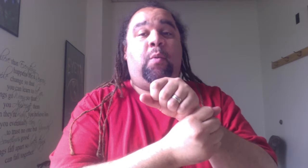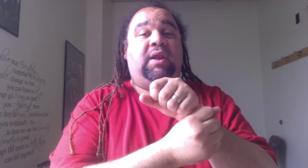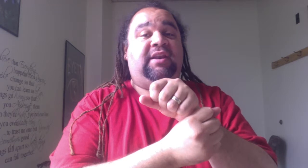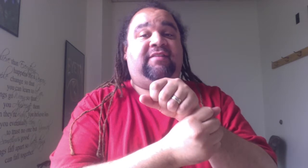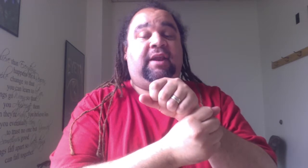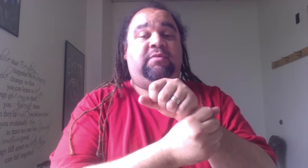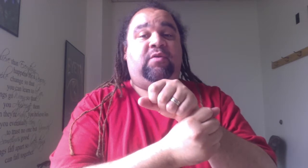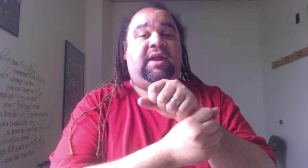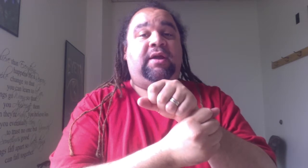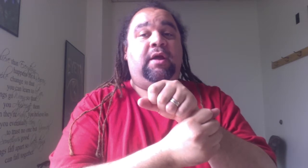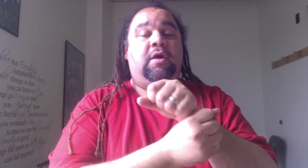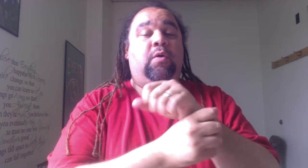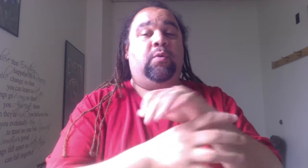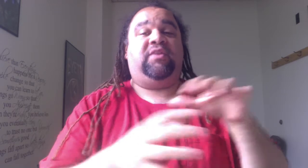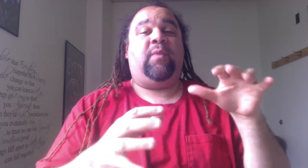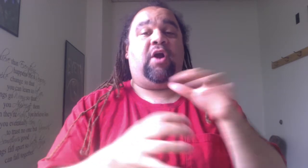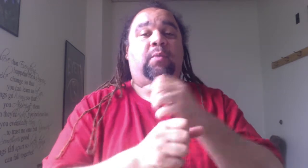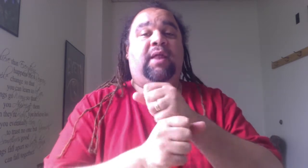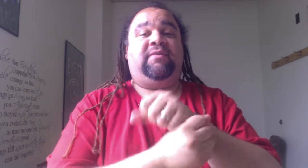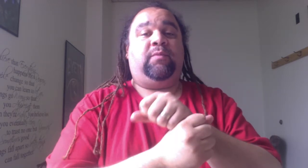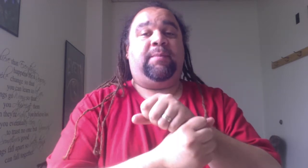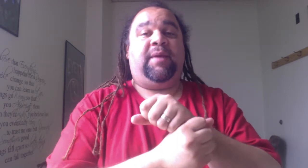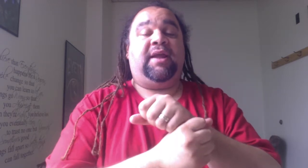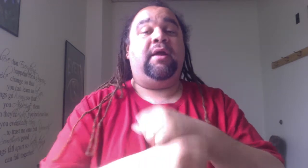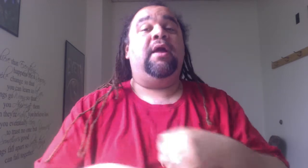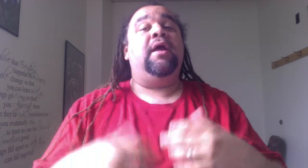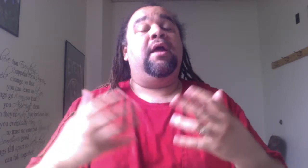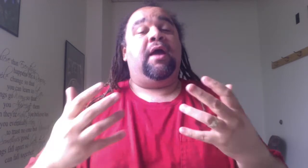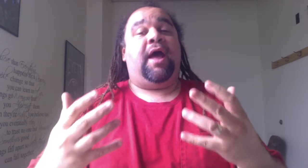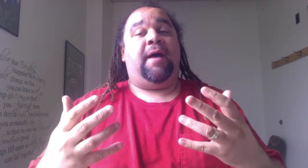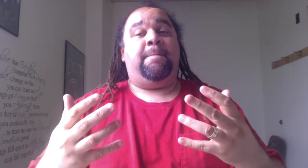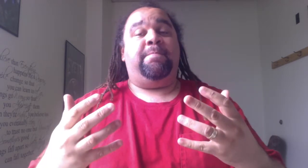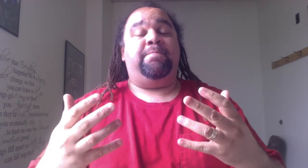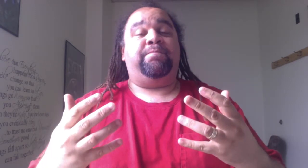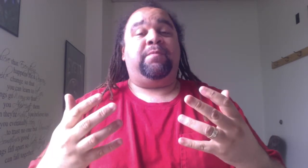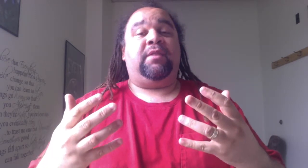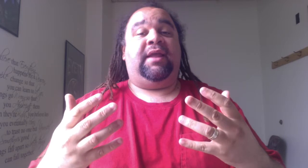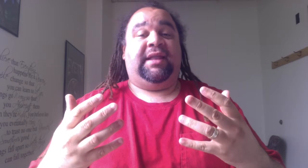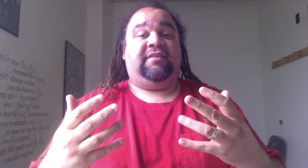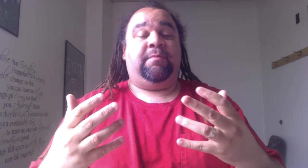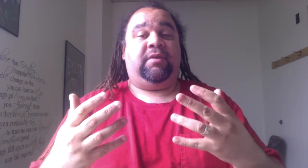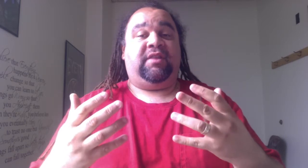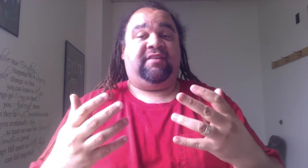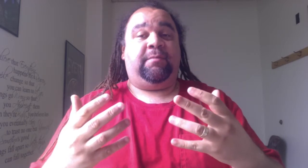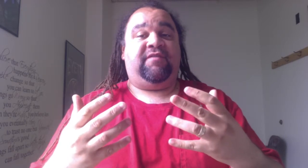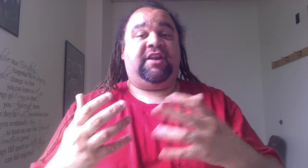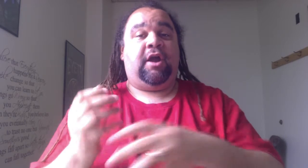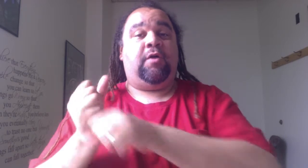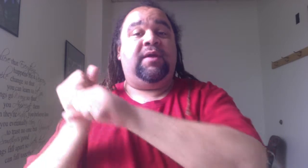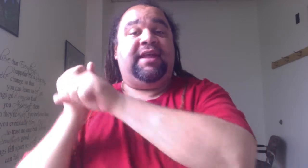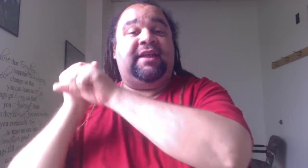it is that I'm doing or what's going on while I'm sweeping. Um, the timber video, he's